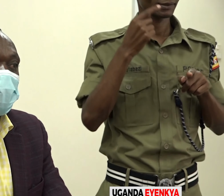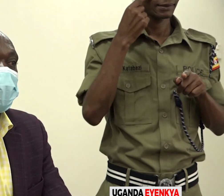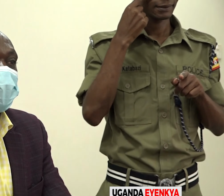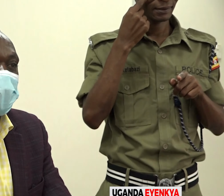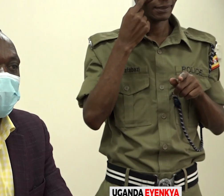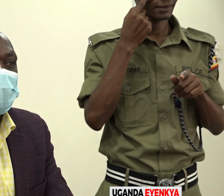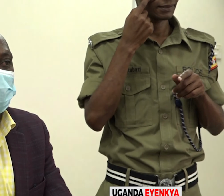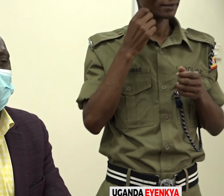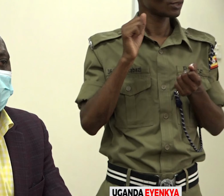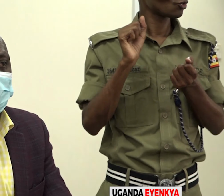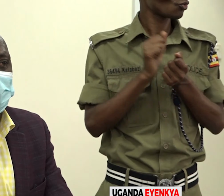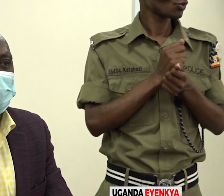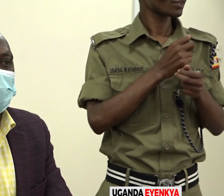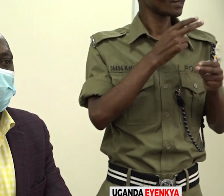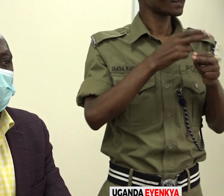eddembe ly'omuntu kinoomu.